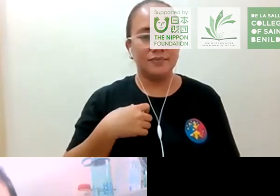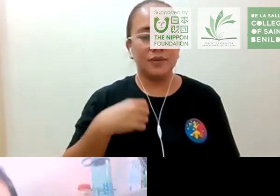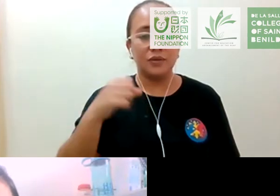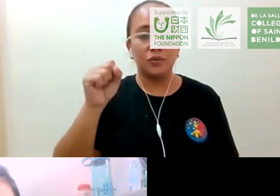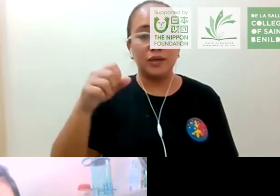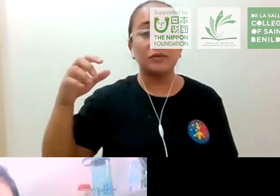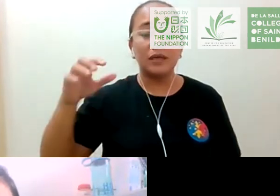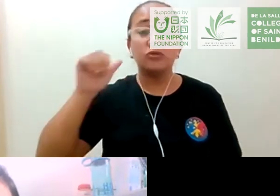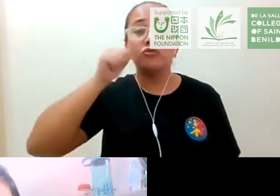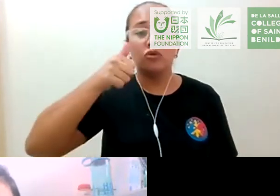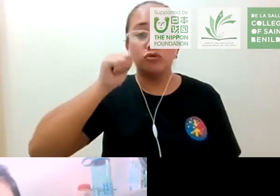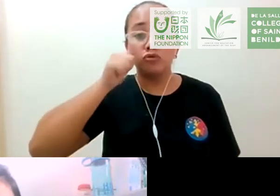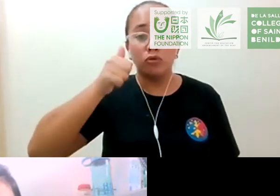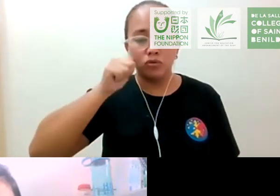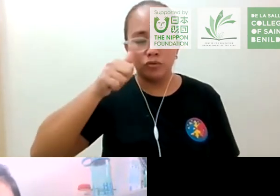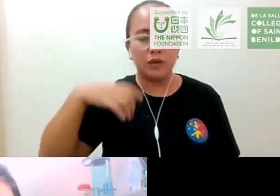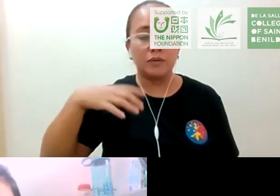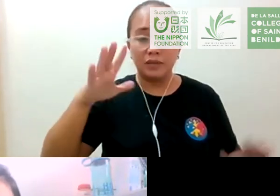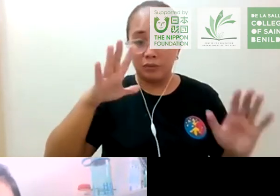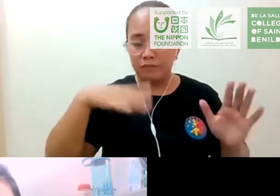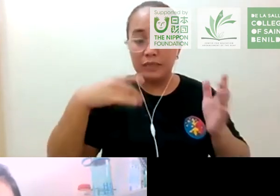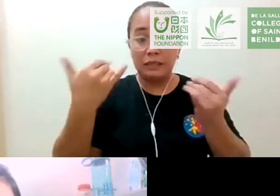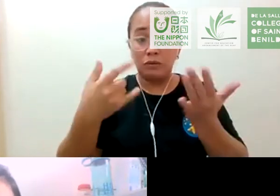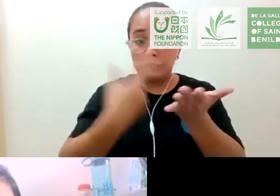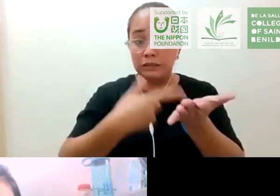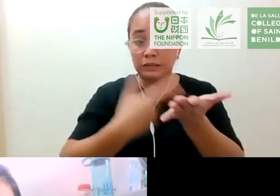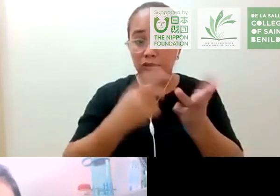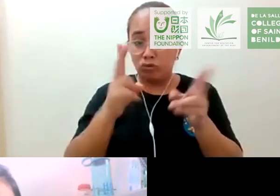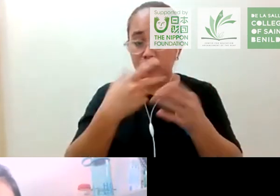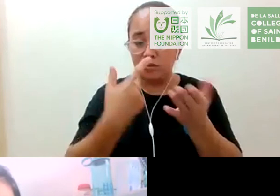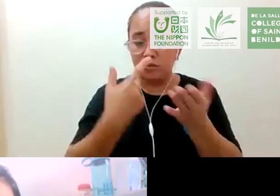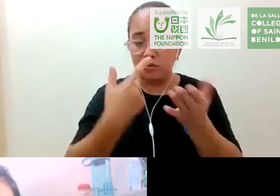till tomorrow. Let me just briefly discuss